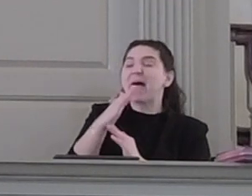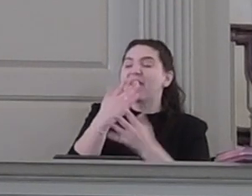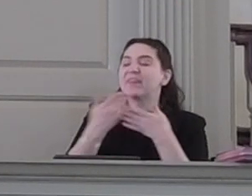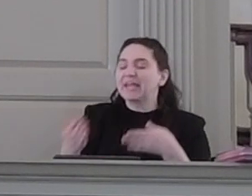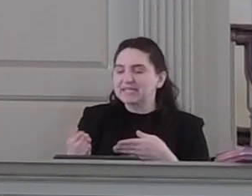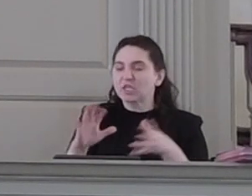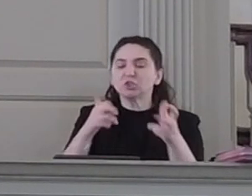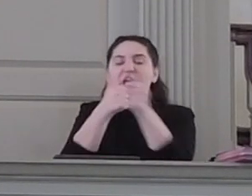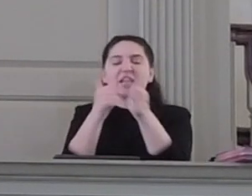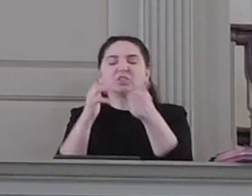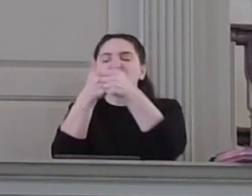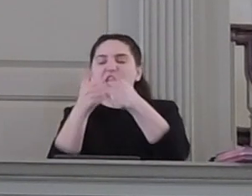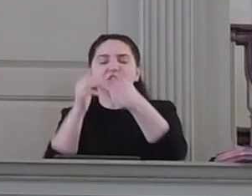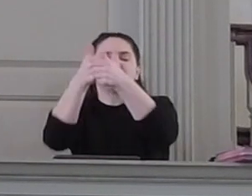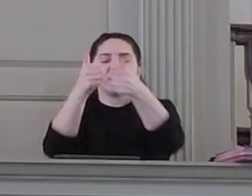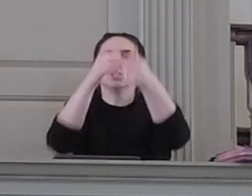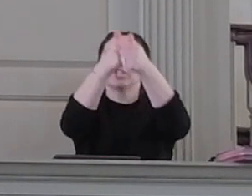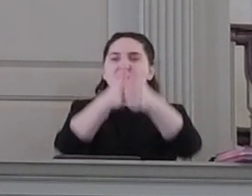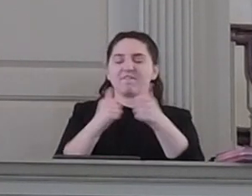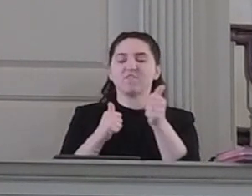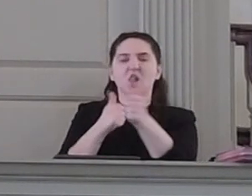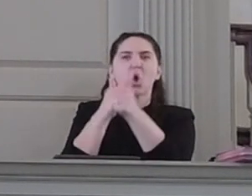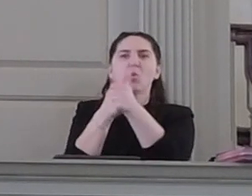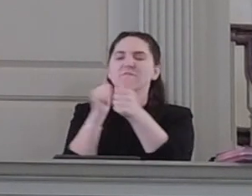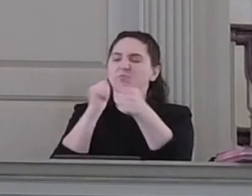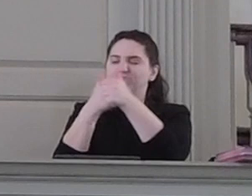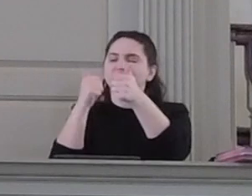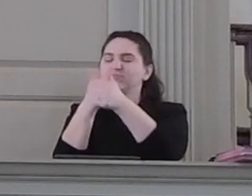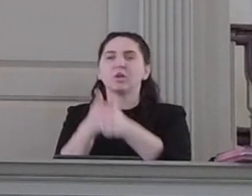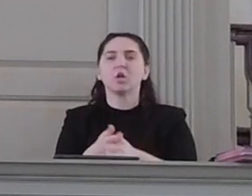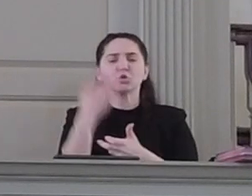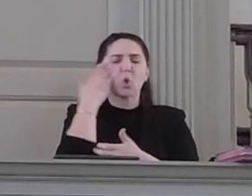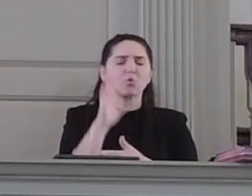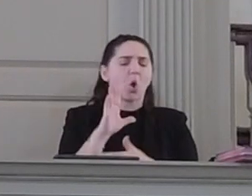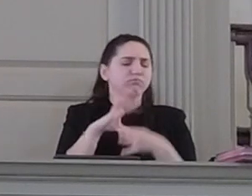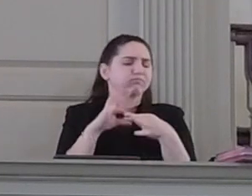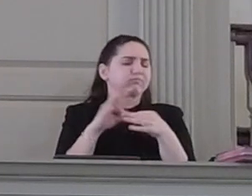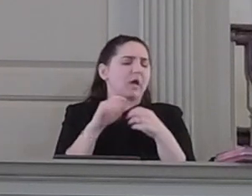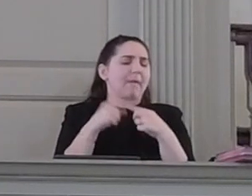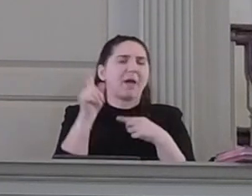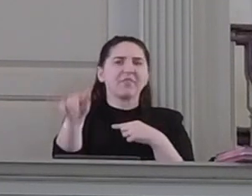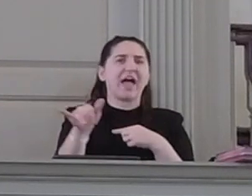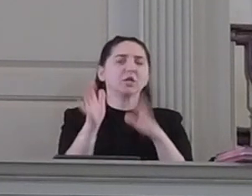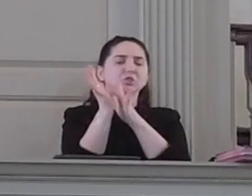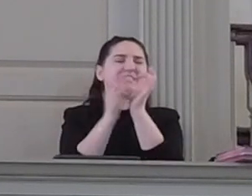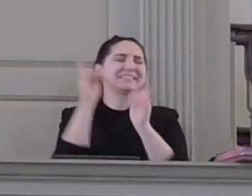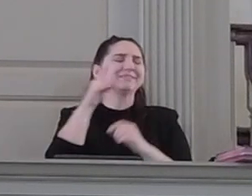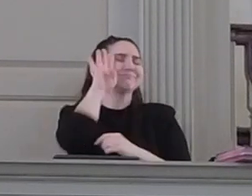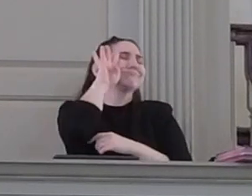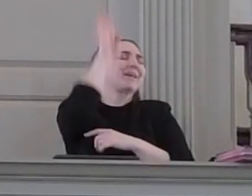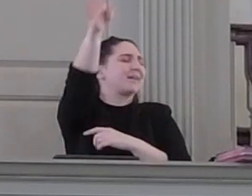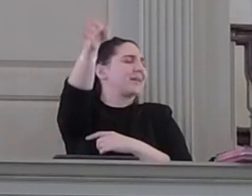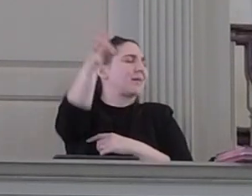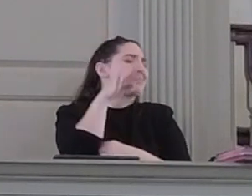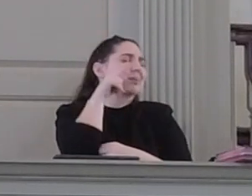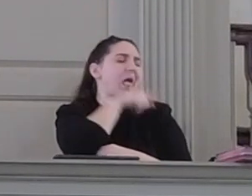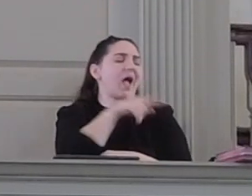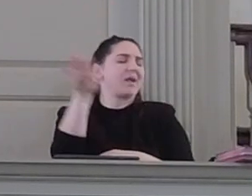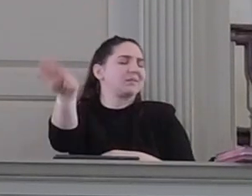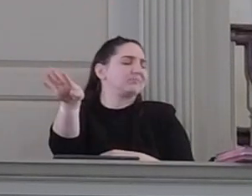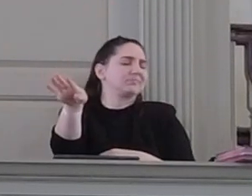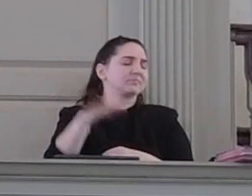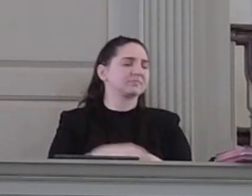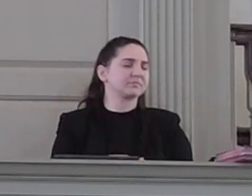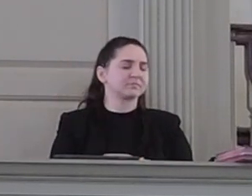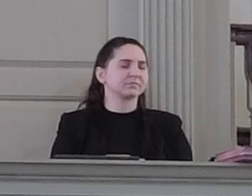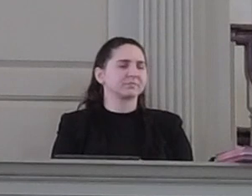nearly everything that he said, saying that he didn't really know what he was talking about, that he was making it up. Not a